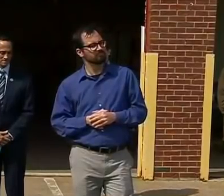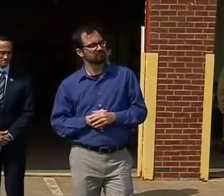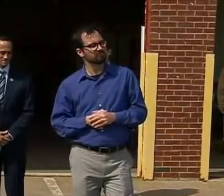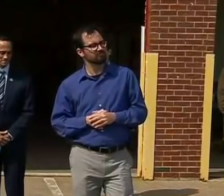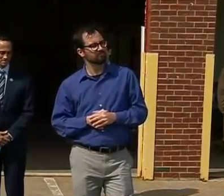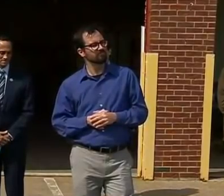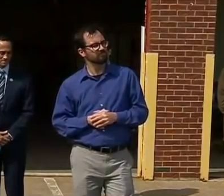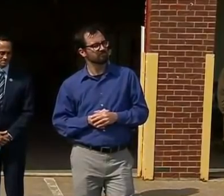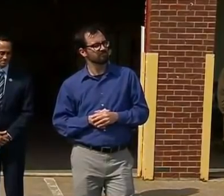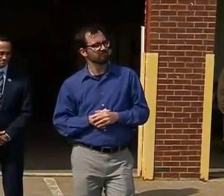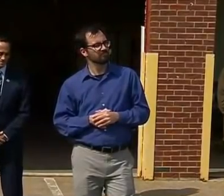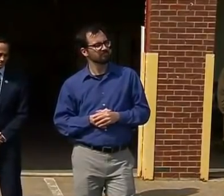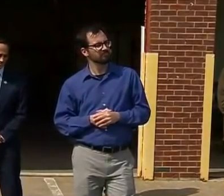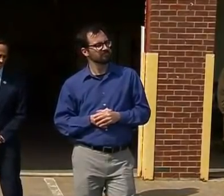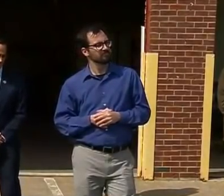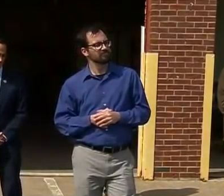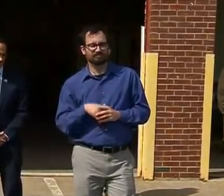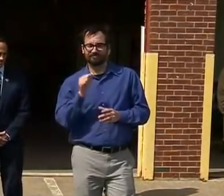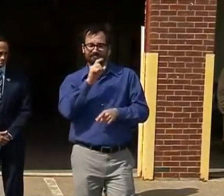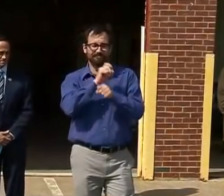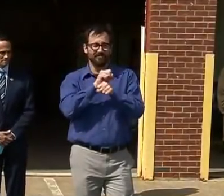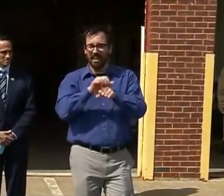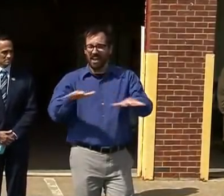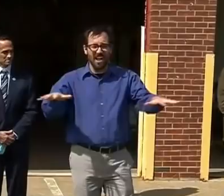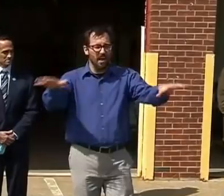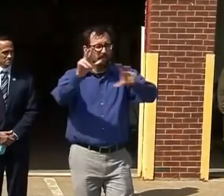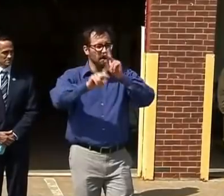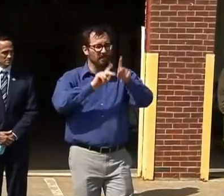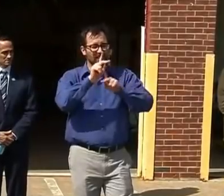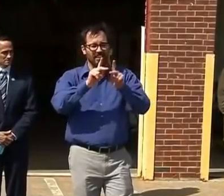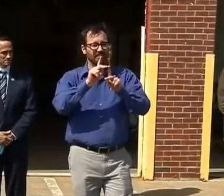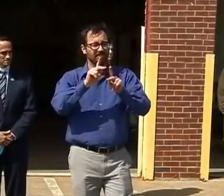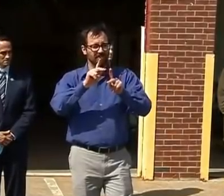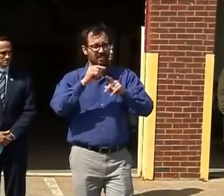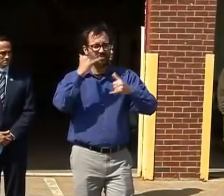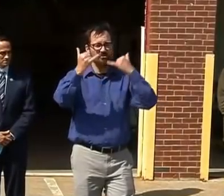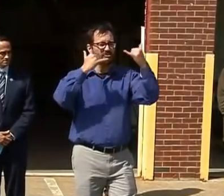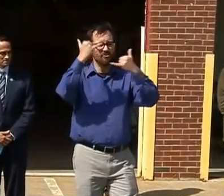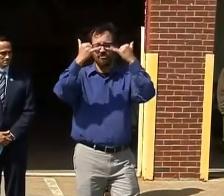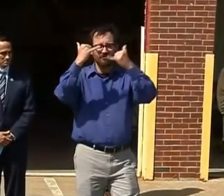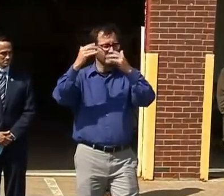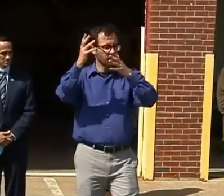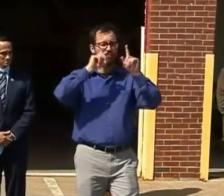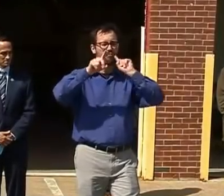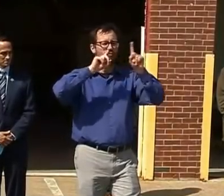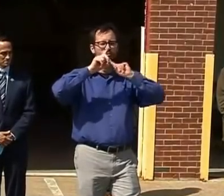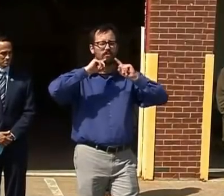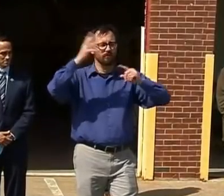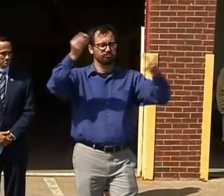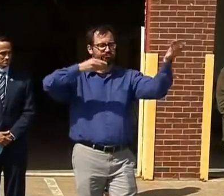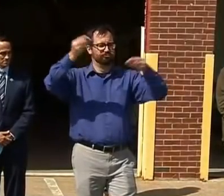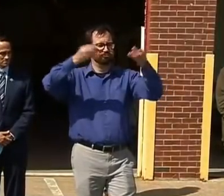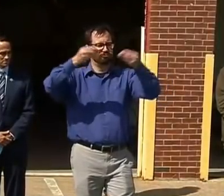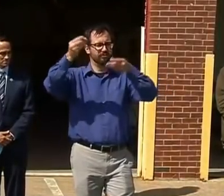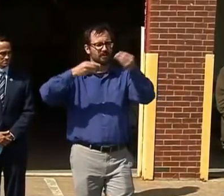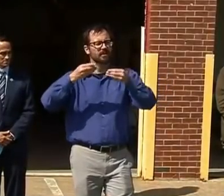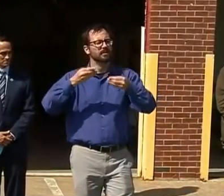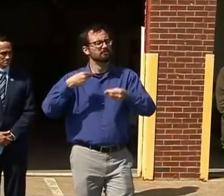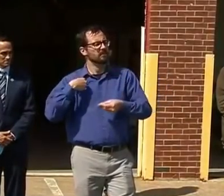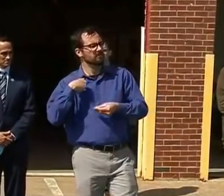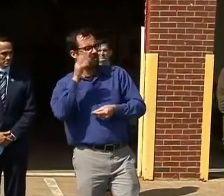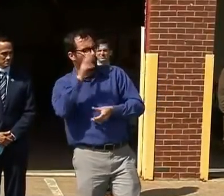have had orders disappear. So we'll follow up with Milford and see what the story is there. But